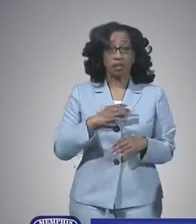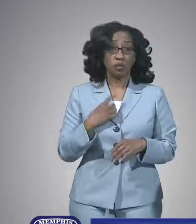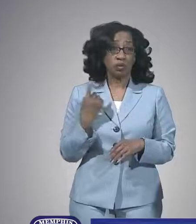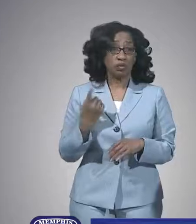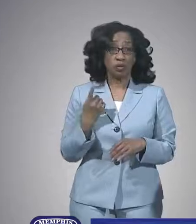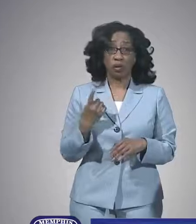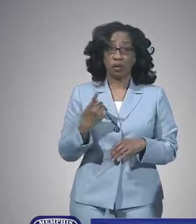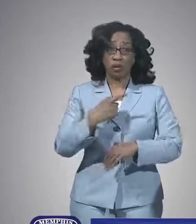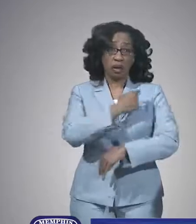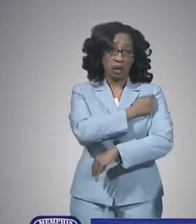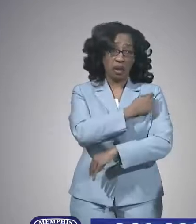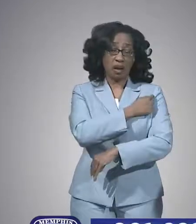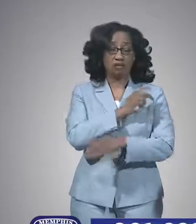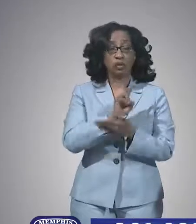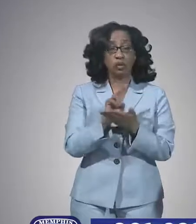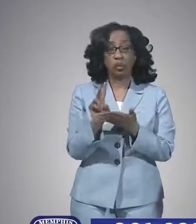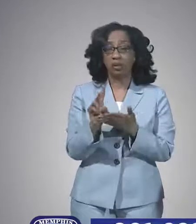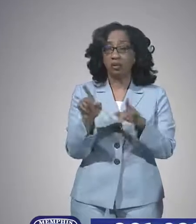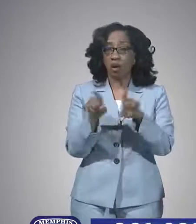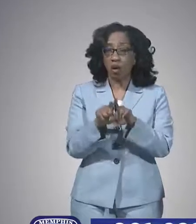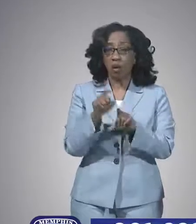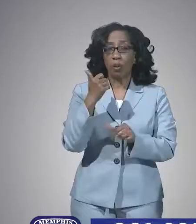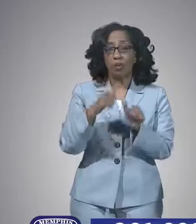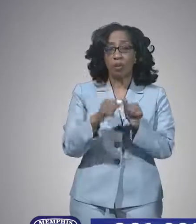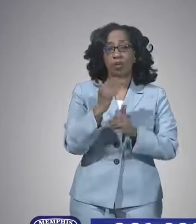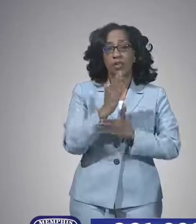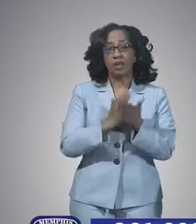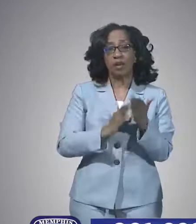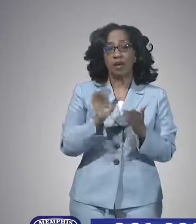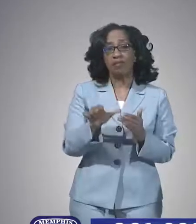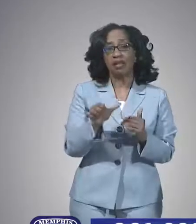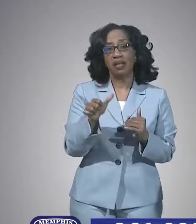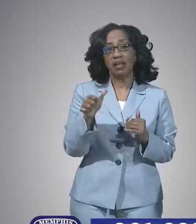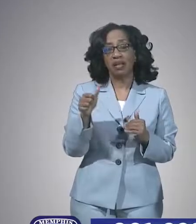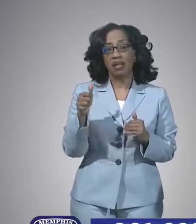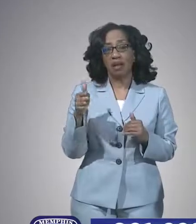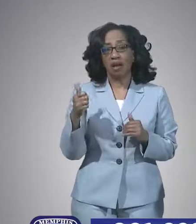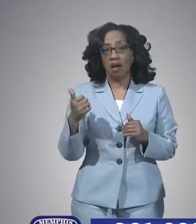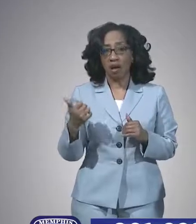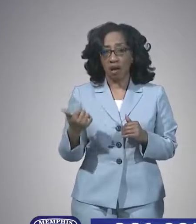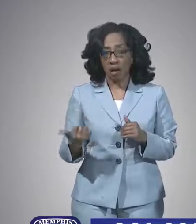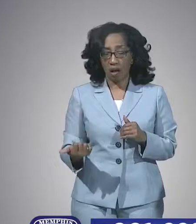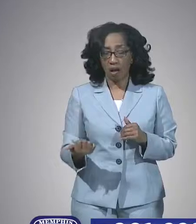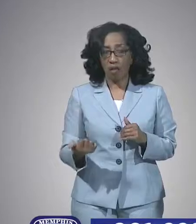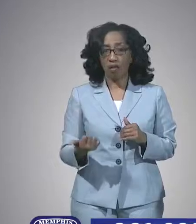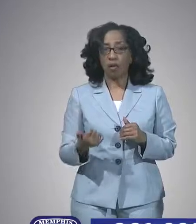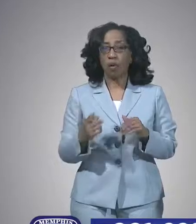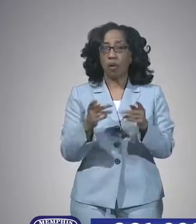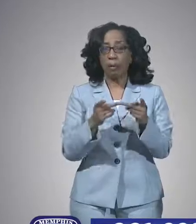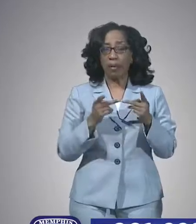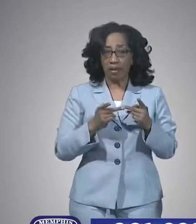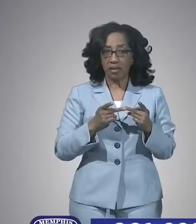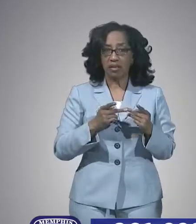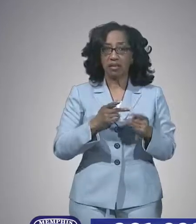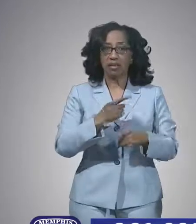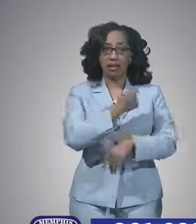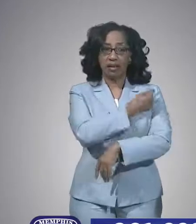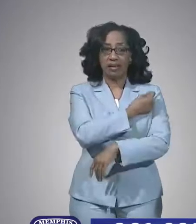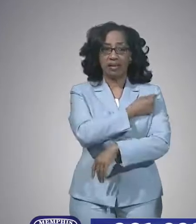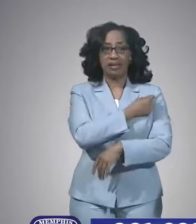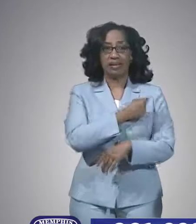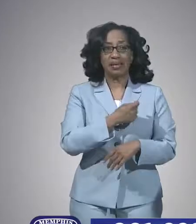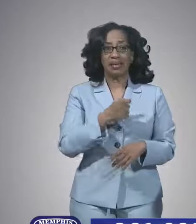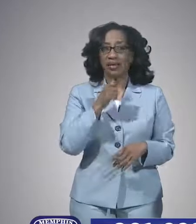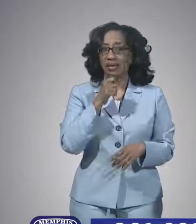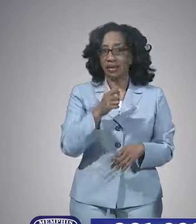weeks. And remember that some of the other providers who are now vaccinating did not get their vaccine